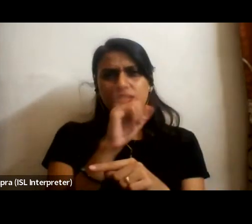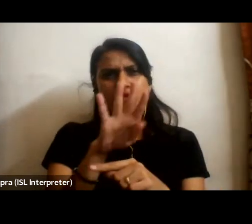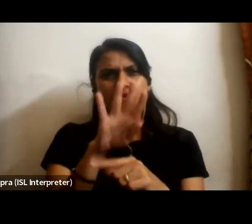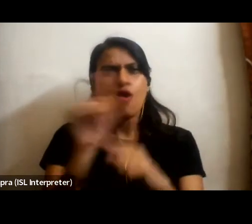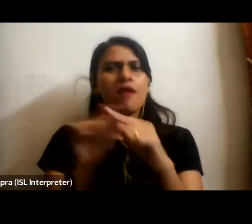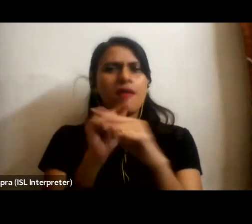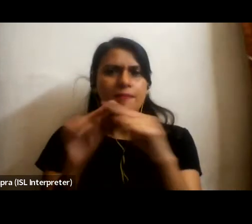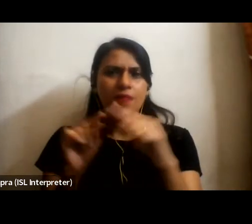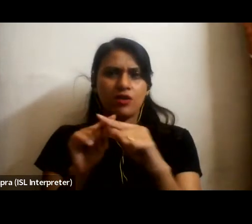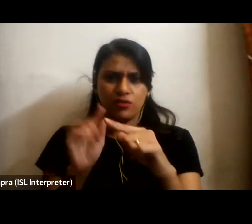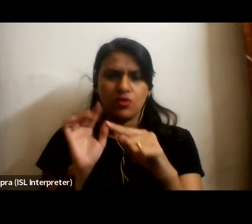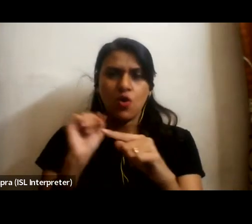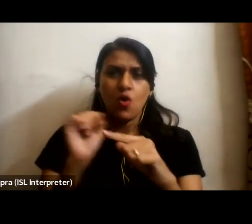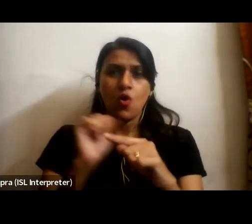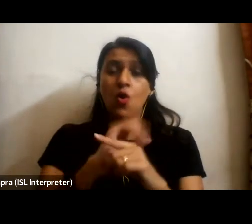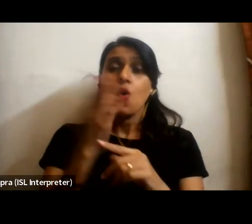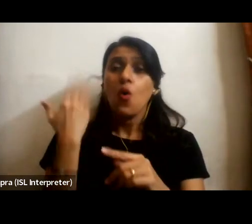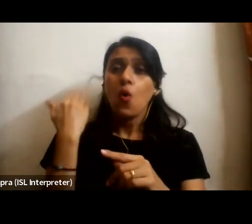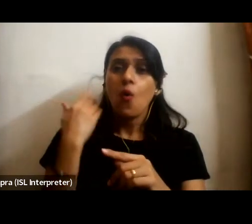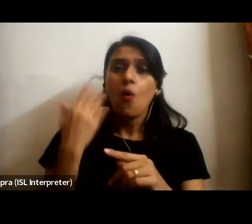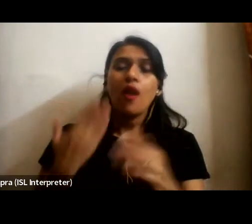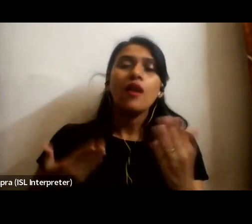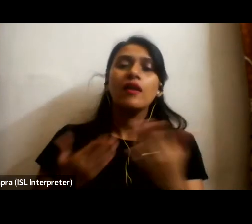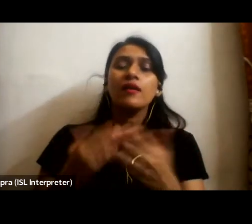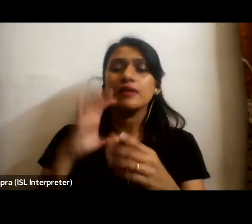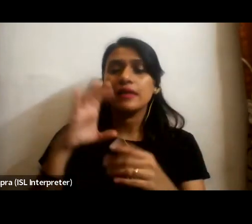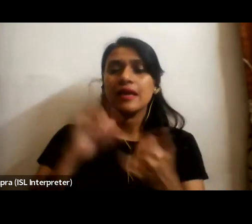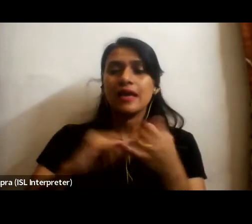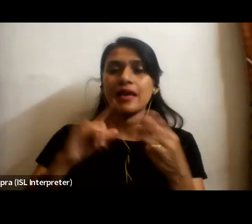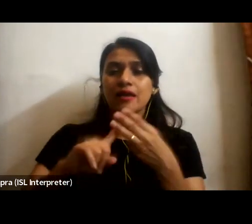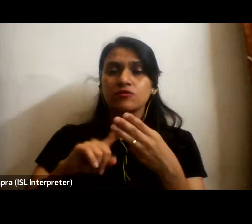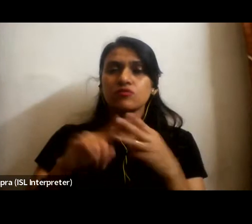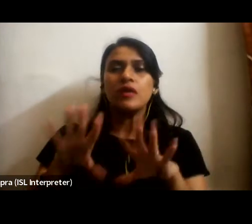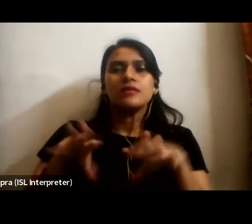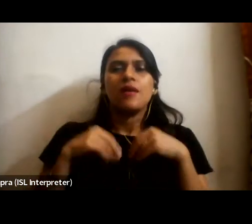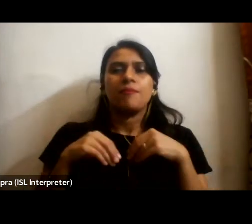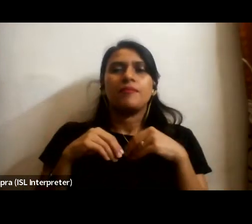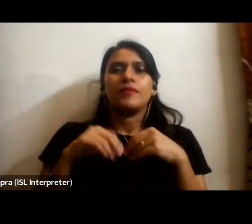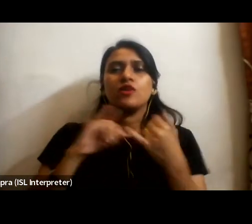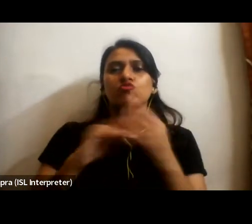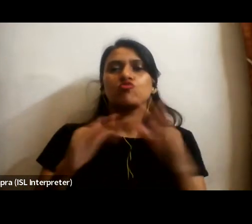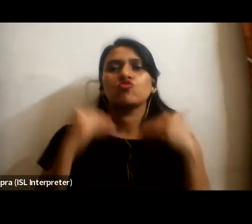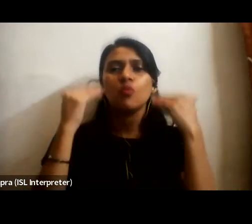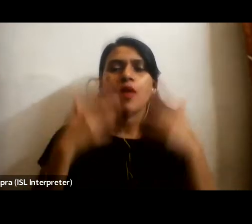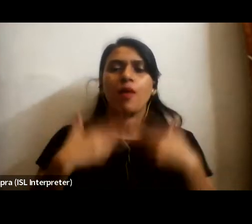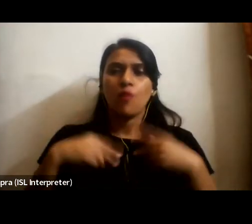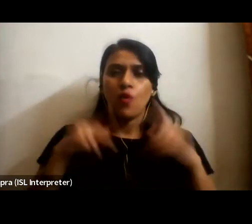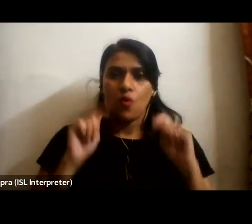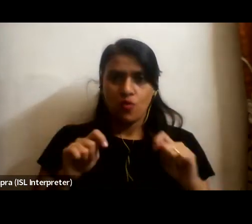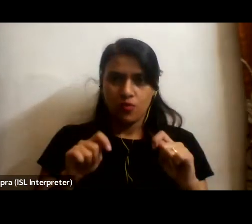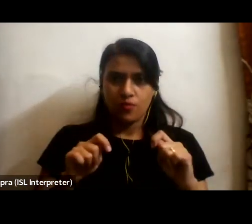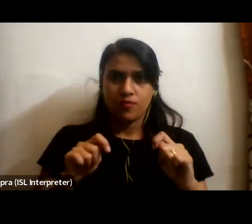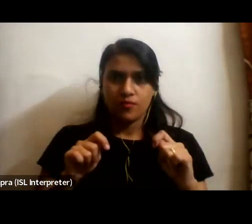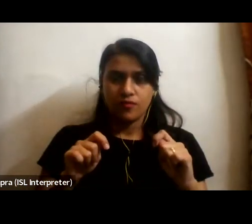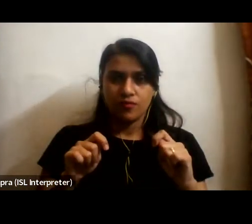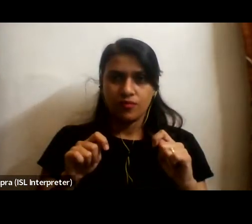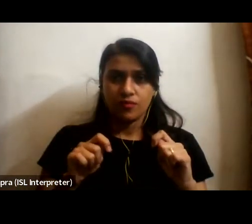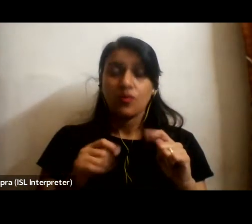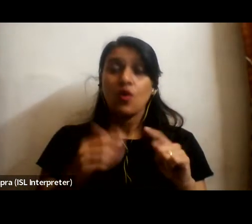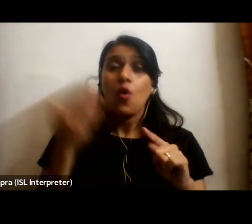all the cases that the Supreme Court takes on the SLP route are cases where all the lower courts have agreed on the